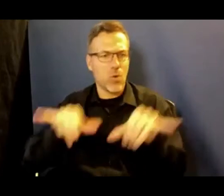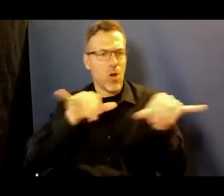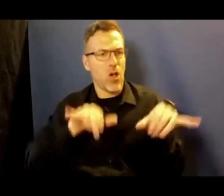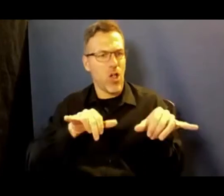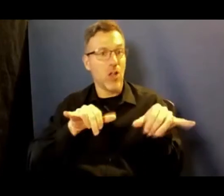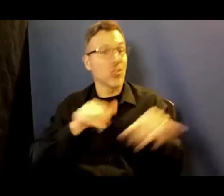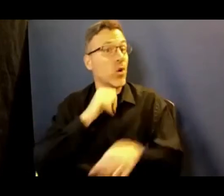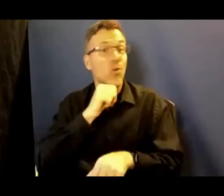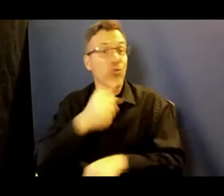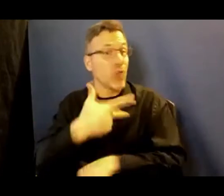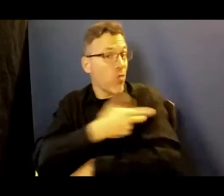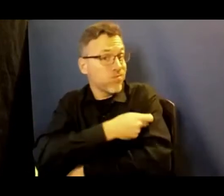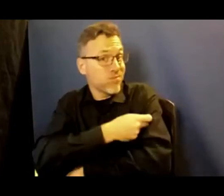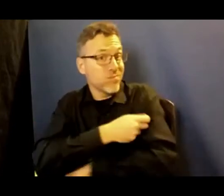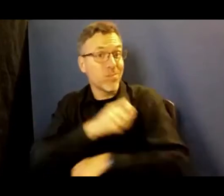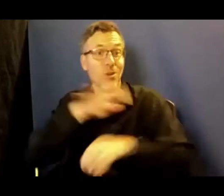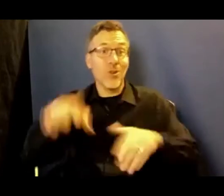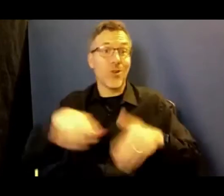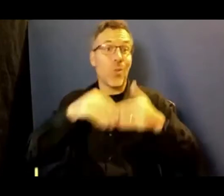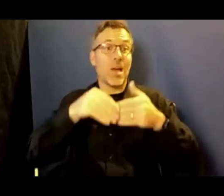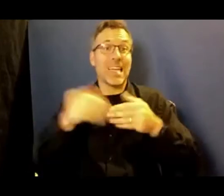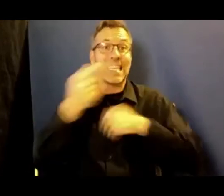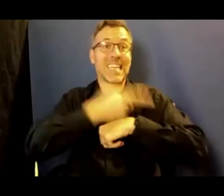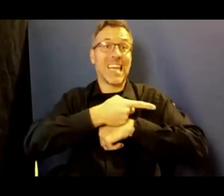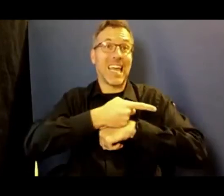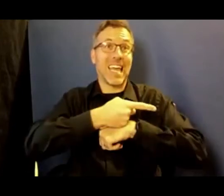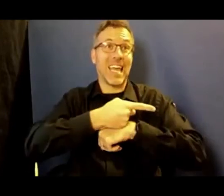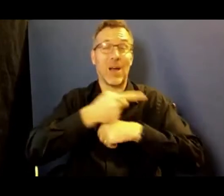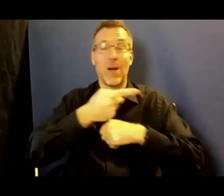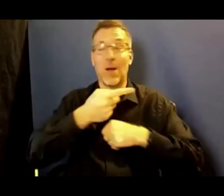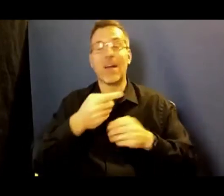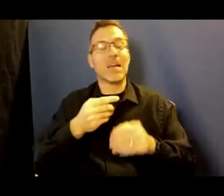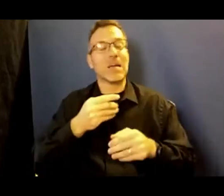day before your wedding day. Make sure you've got 48